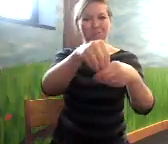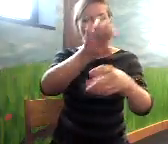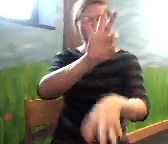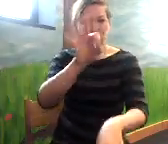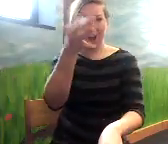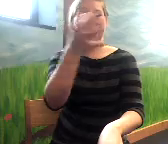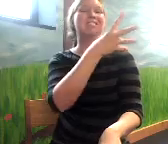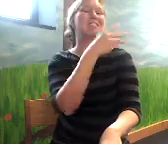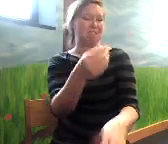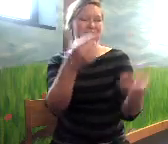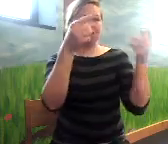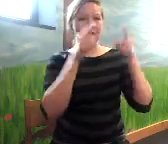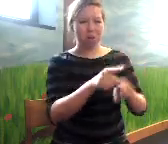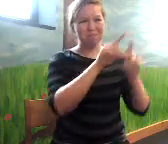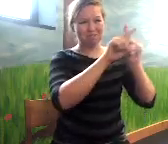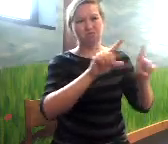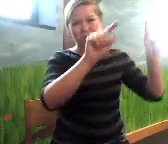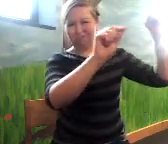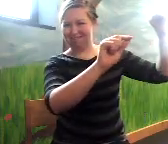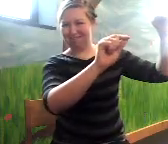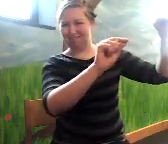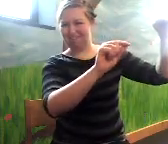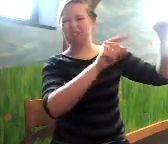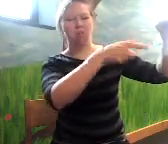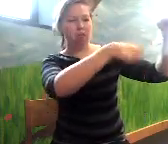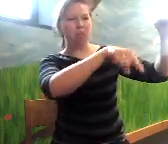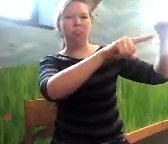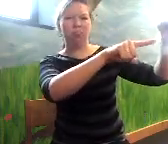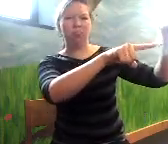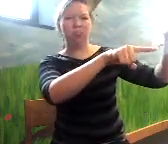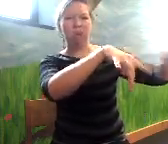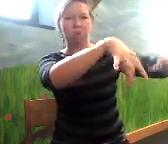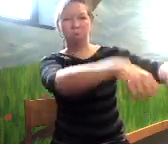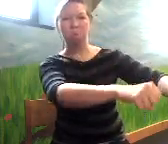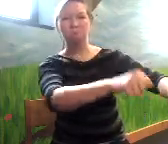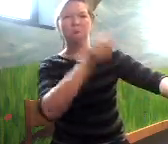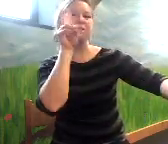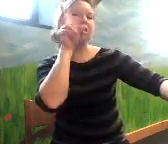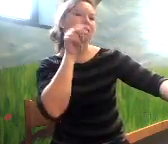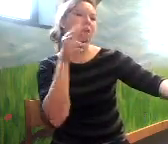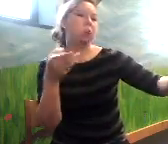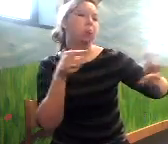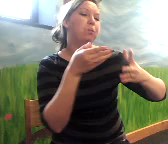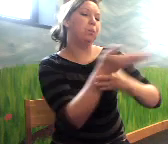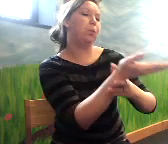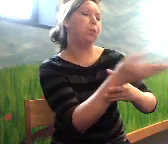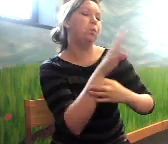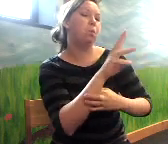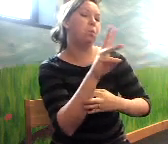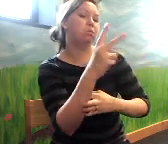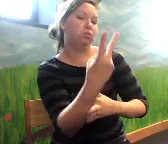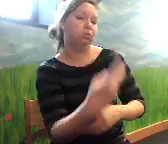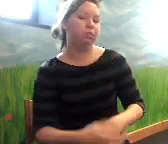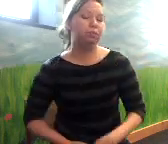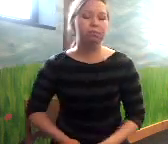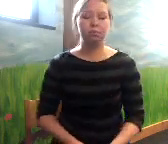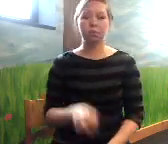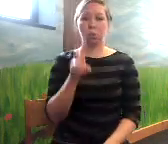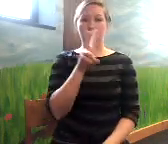it, and they are seen as an occupying nation by the Vietnamese people, especially the Vietnamese people of the North, and by